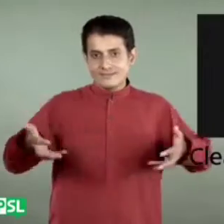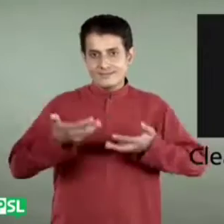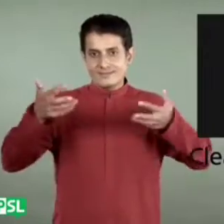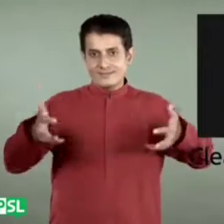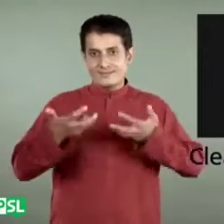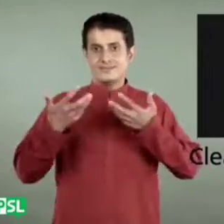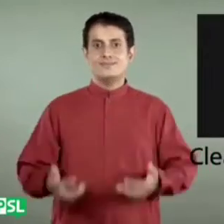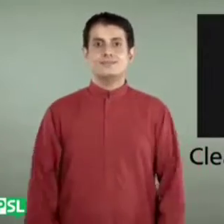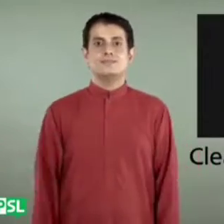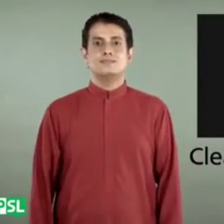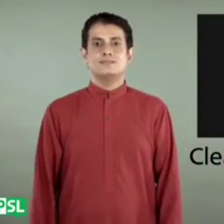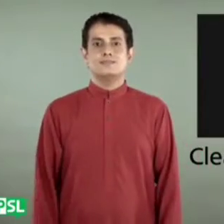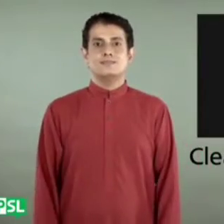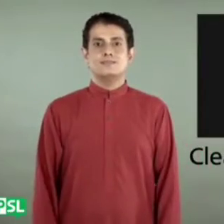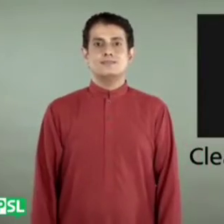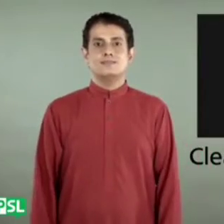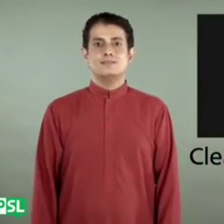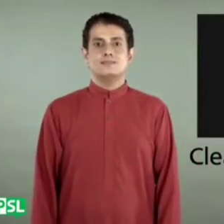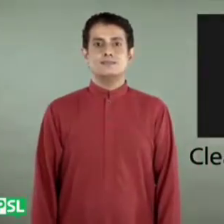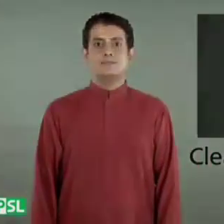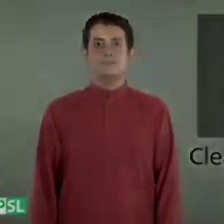BK clear coated chips.